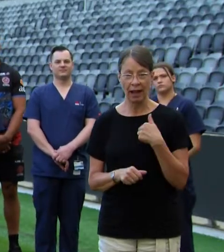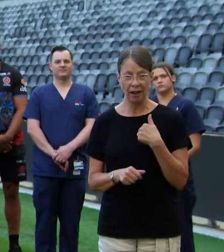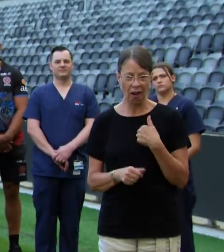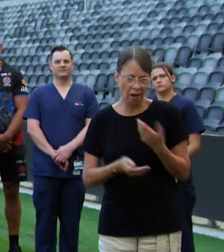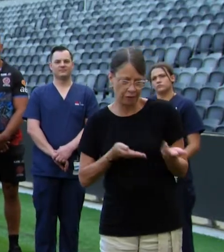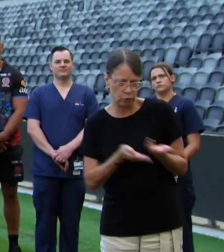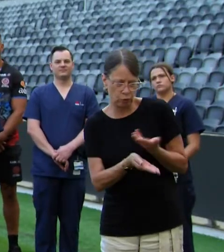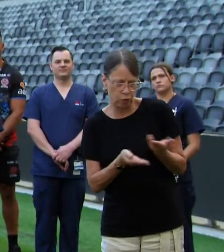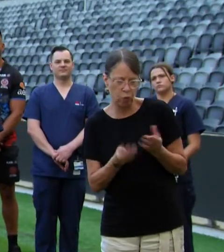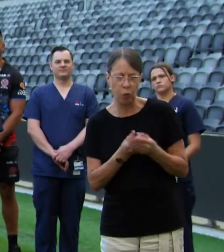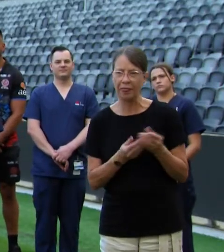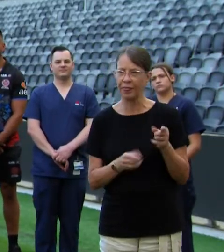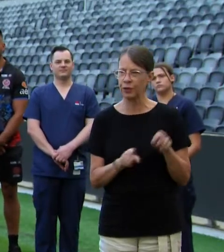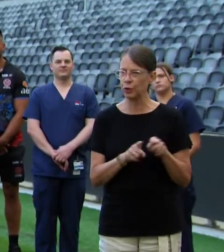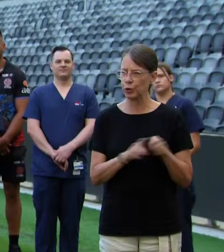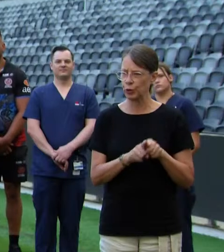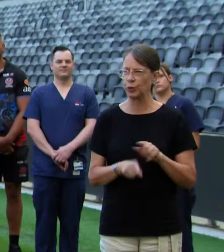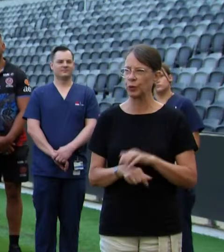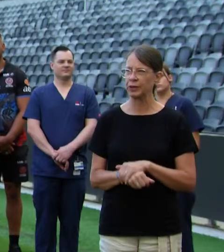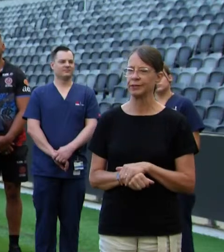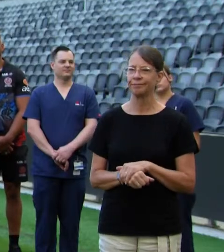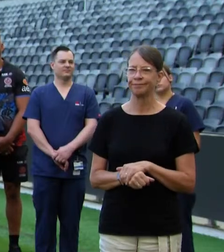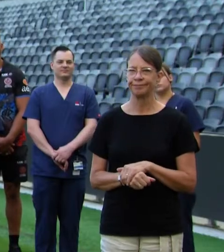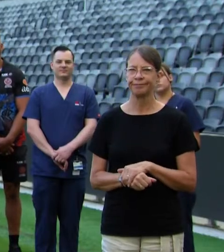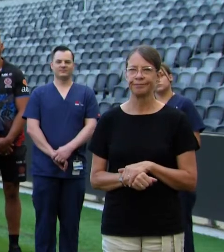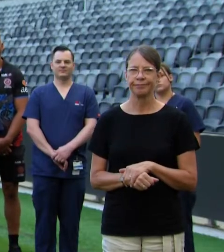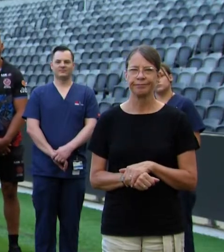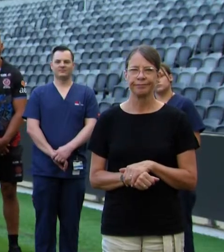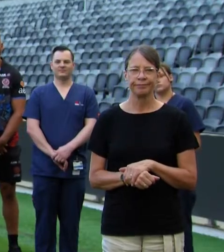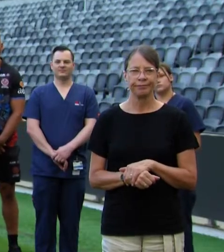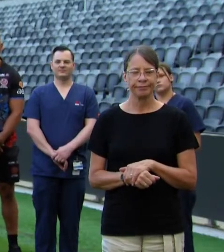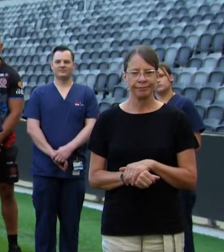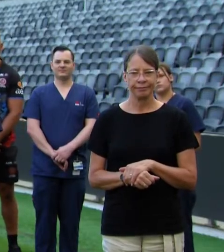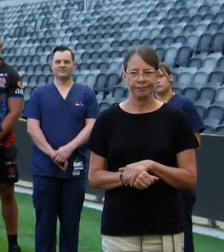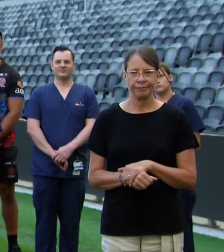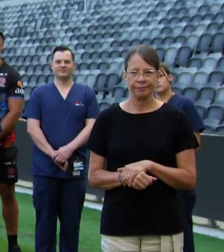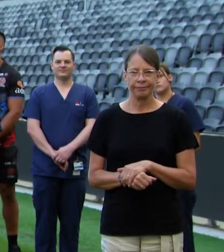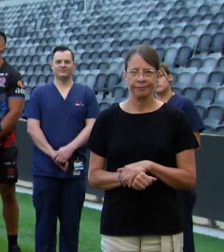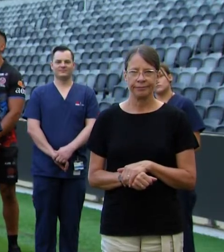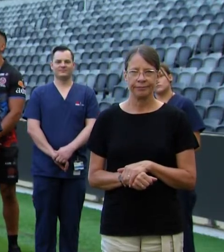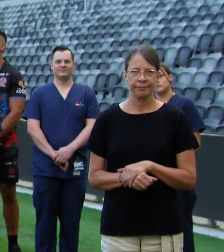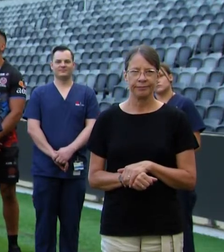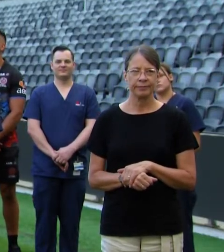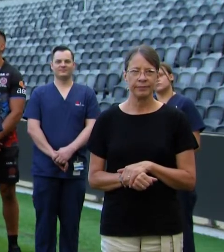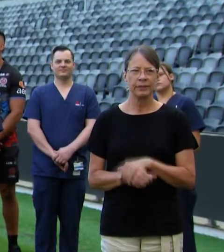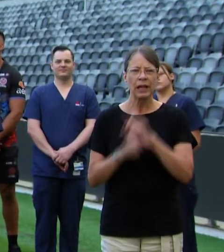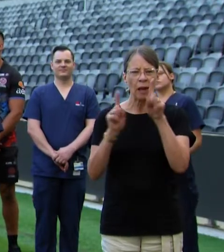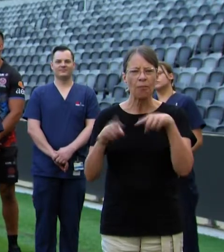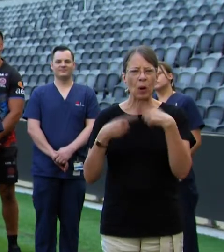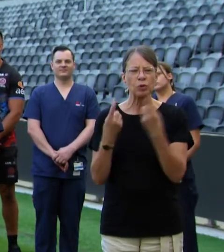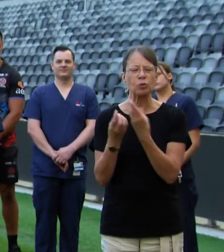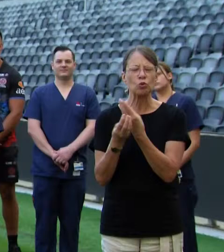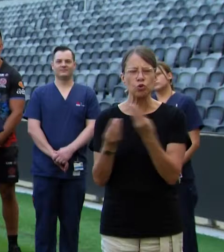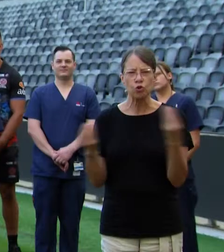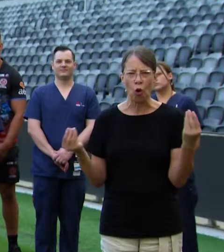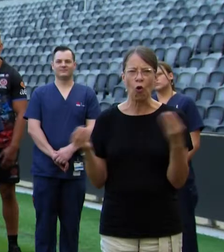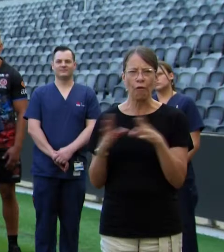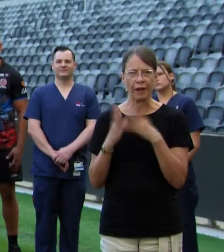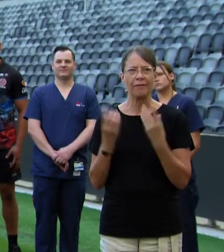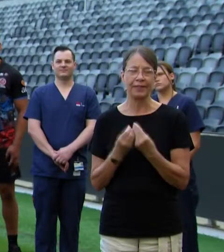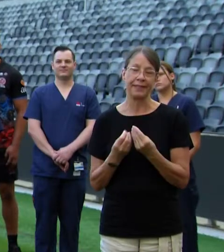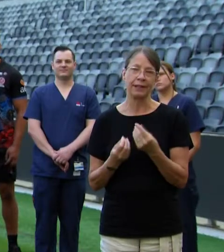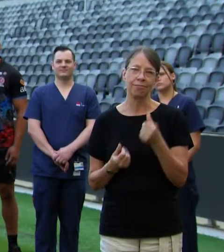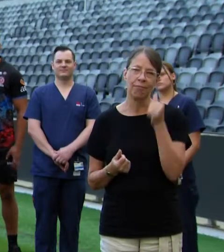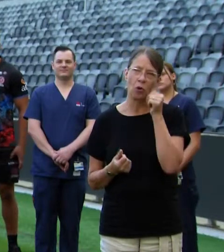Minister and the unions in relation to some of their issues. Now, we're never going to be able to resolve all issues. We accept that. But where we